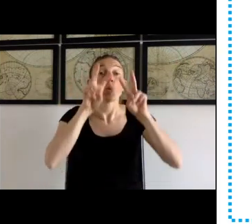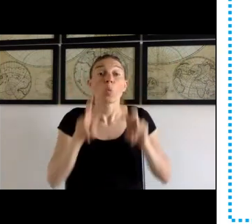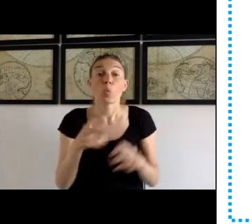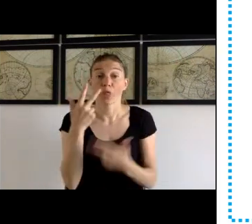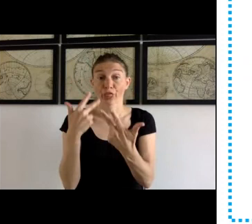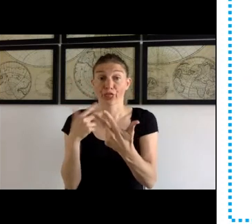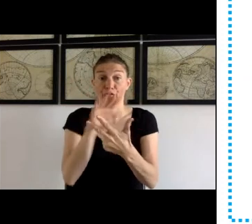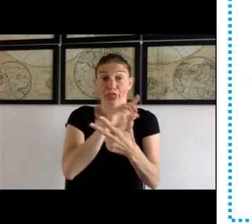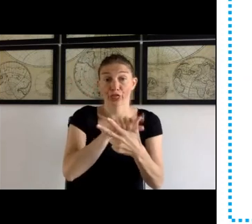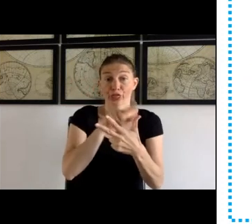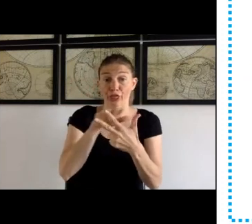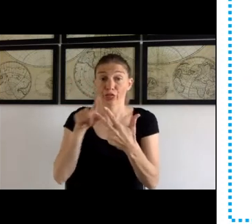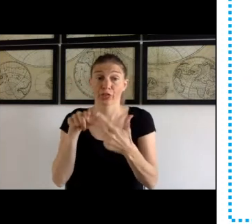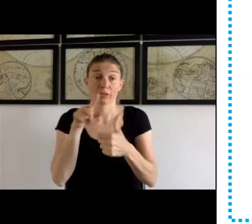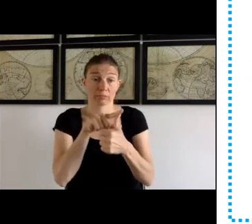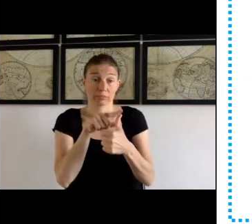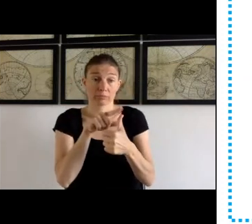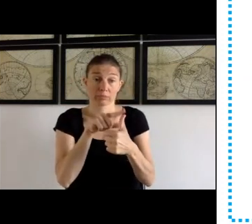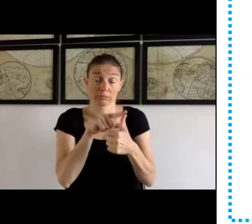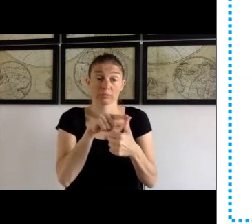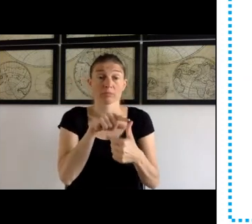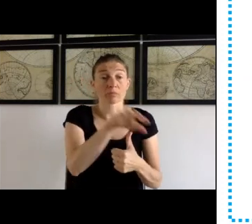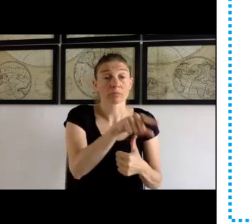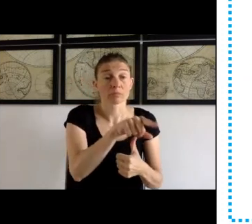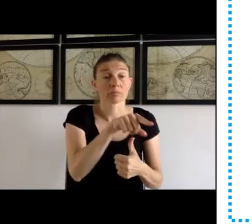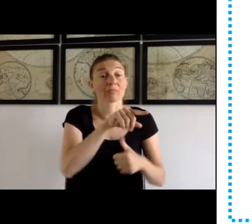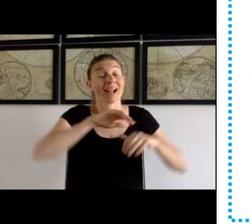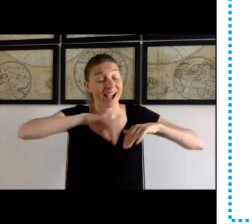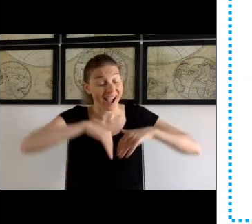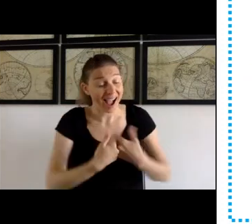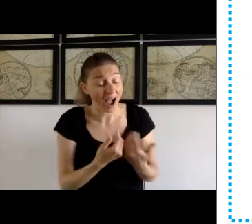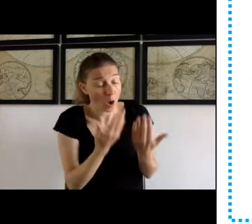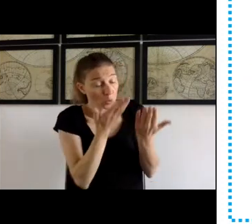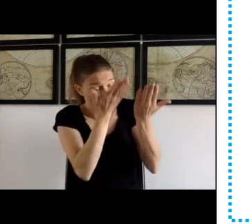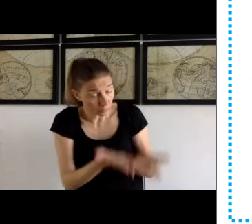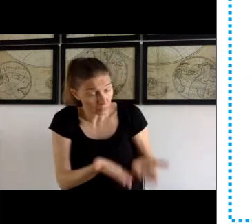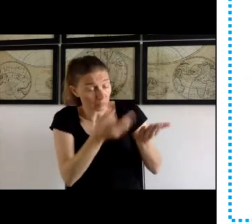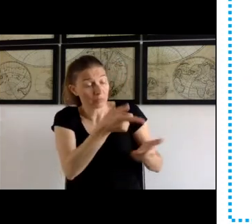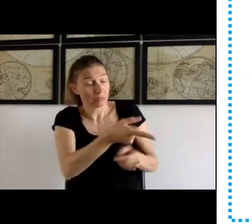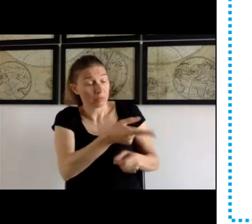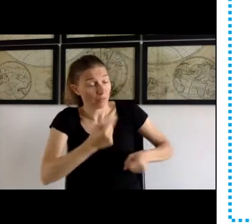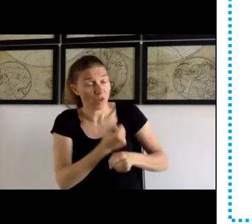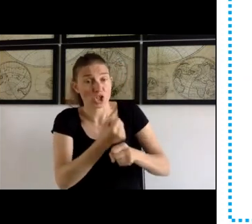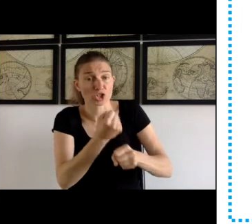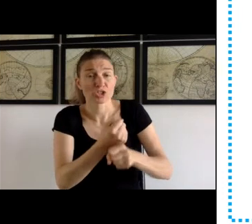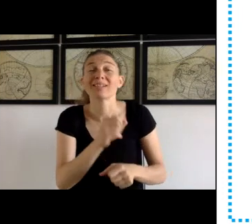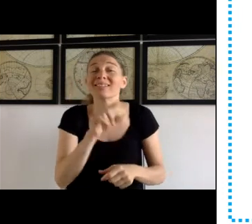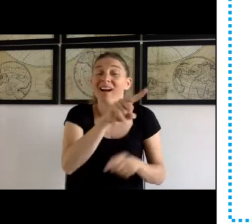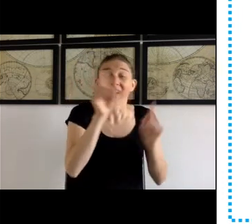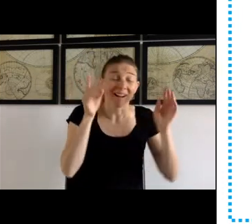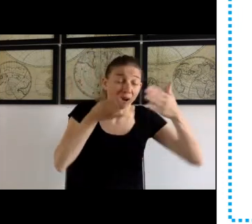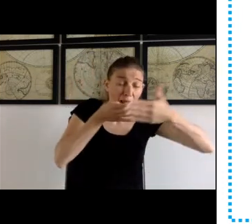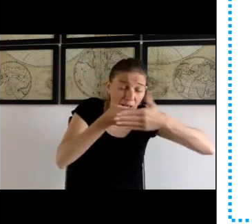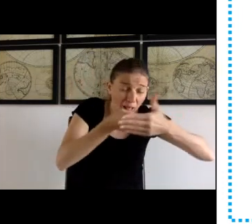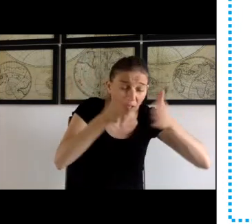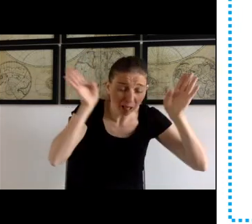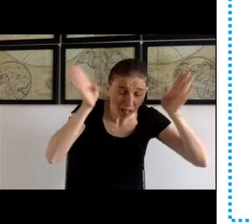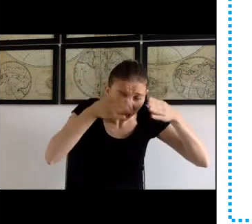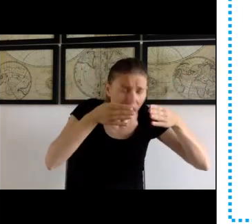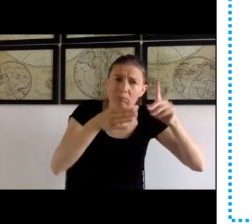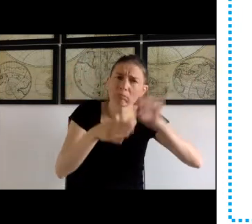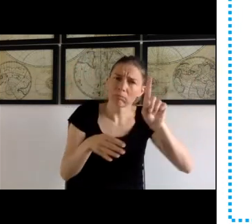the mode of functioning of the person. Not only the condition of limitation identified, for example,